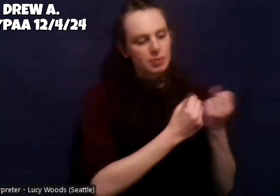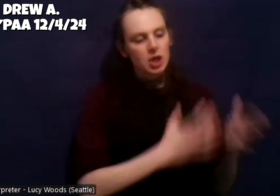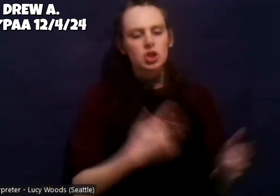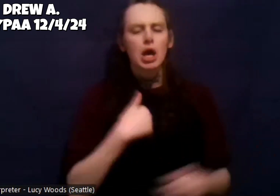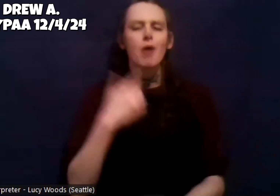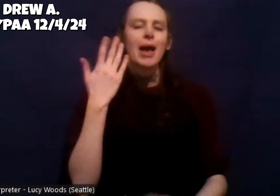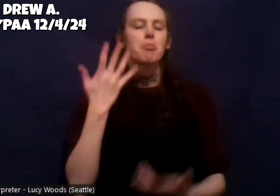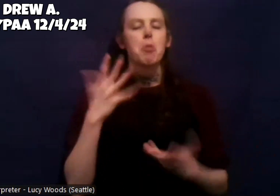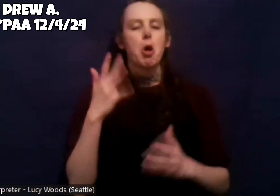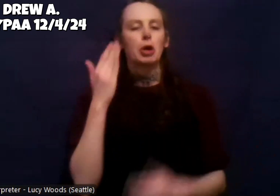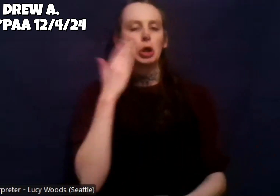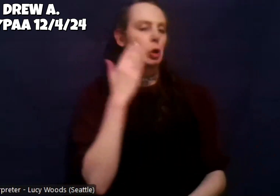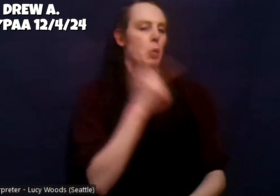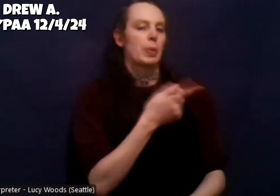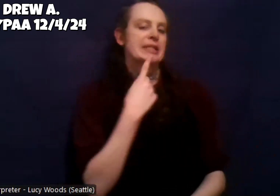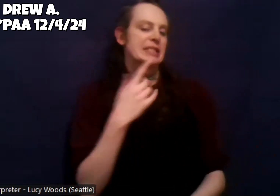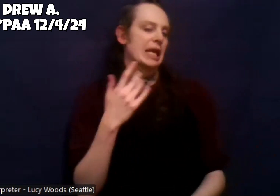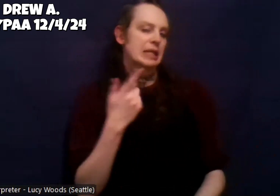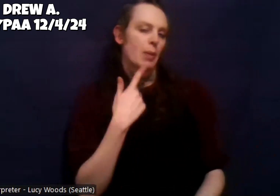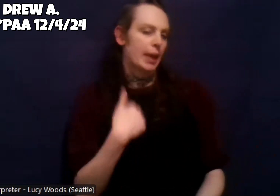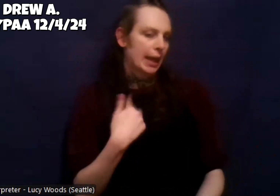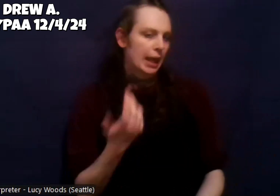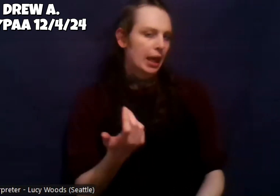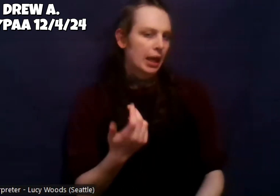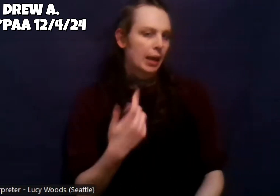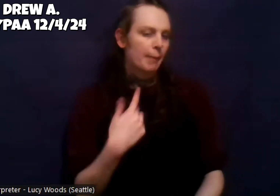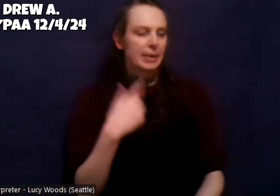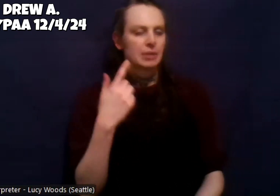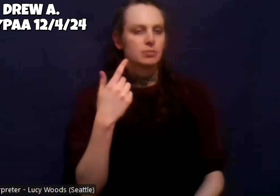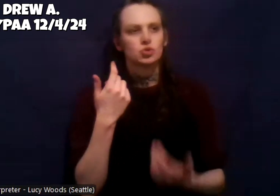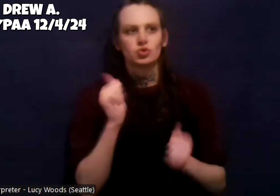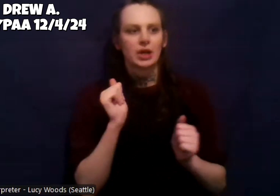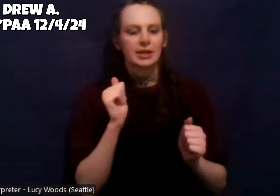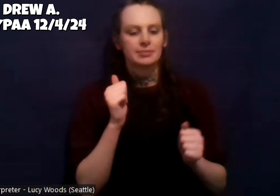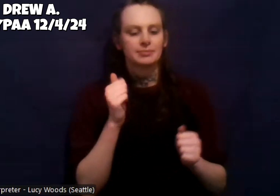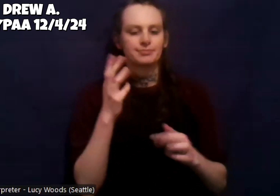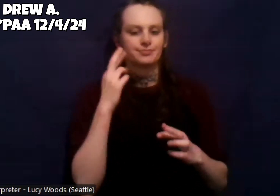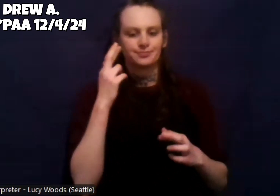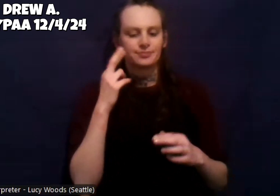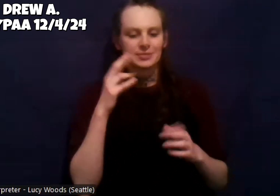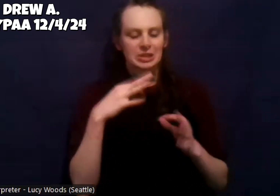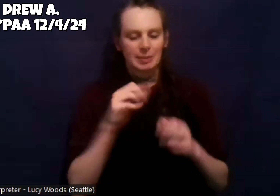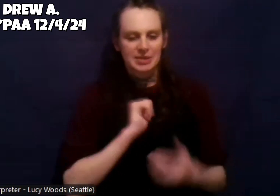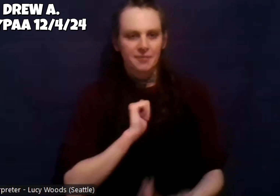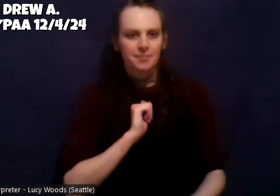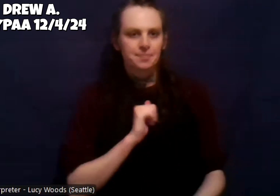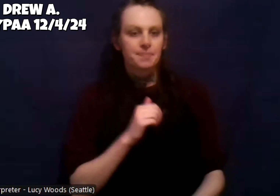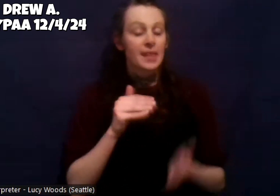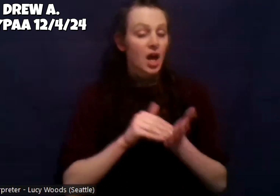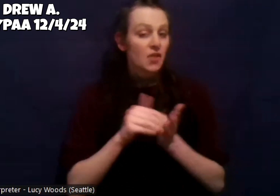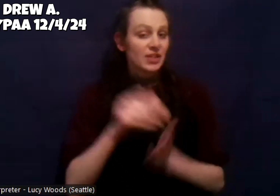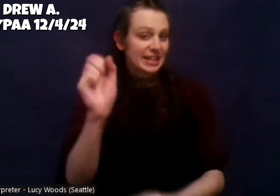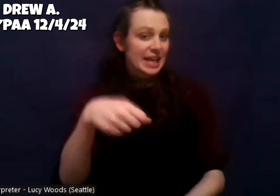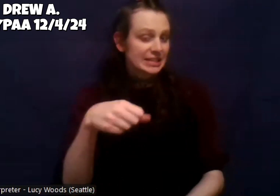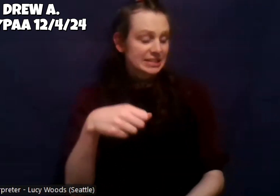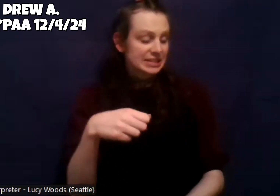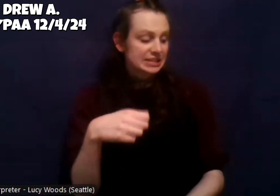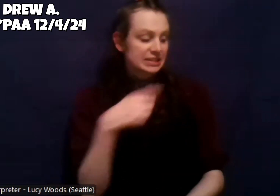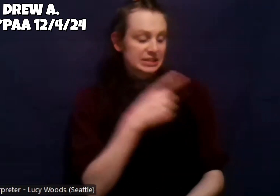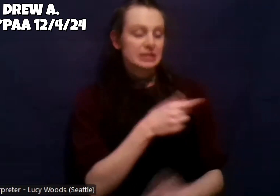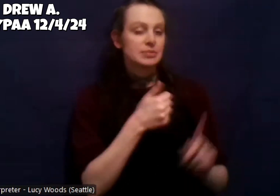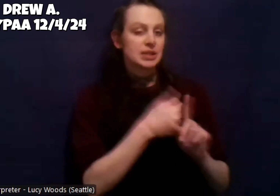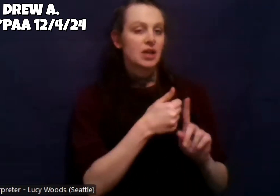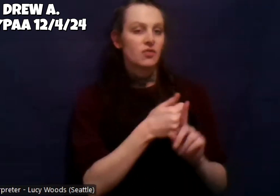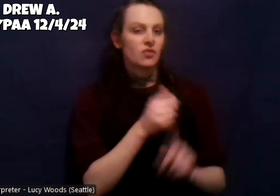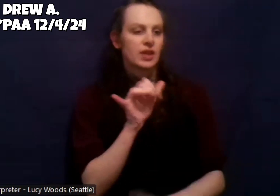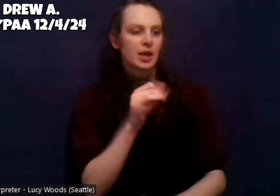myself. Um, and a lot of times I kind of do know what he's gonna say because like he's it's usually my conscience, like